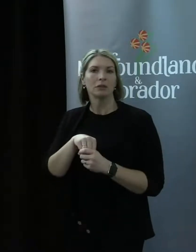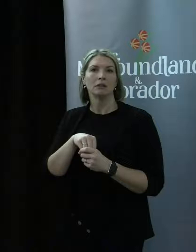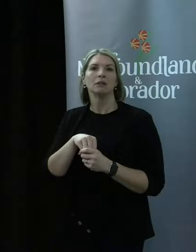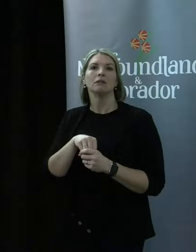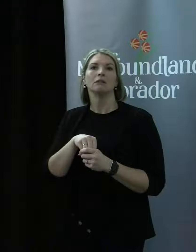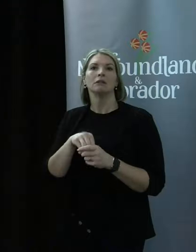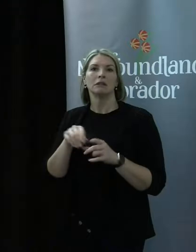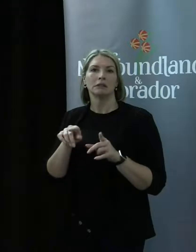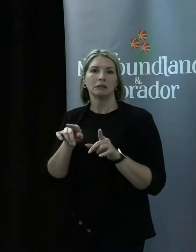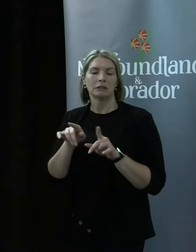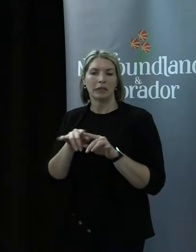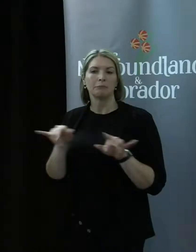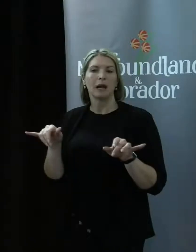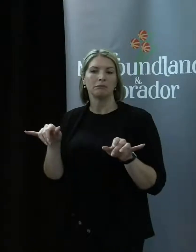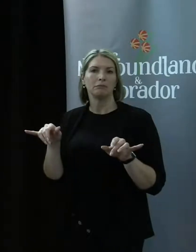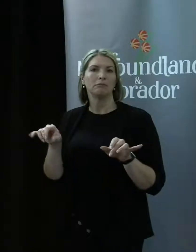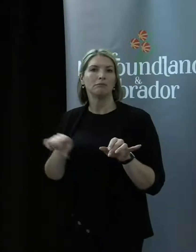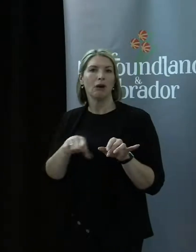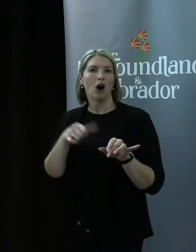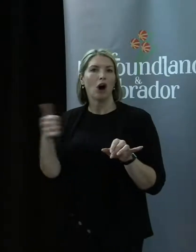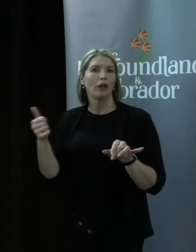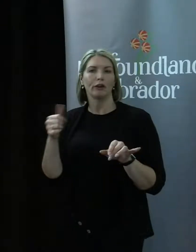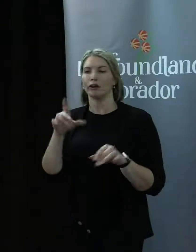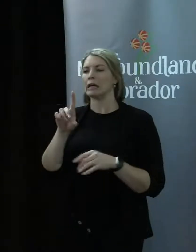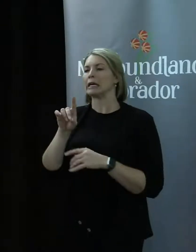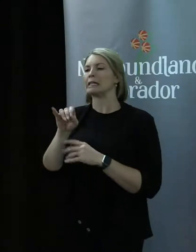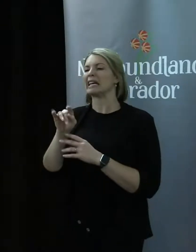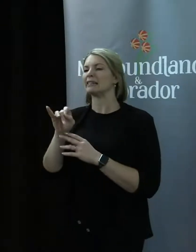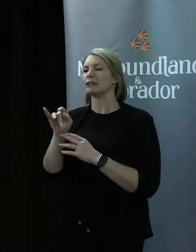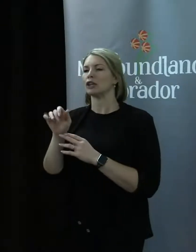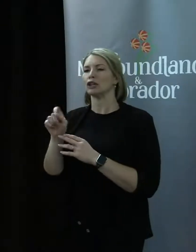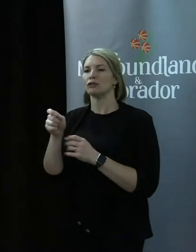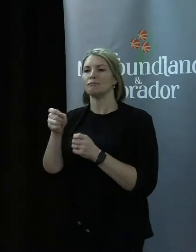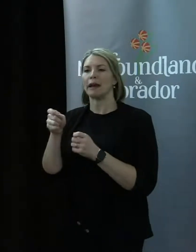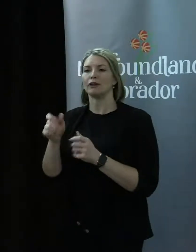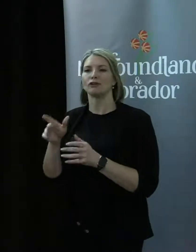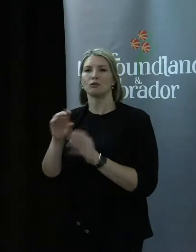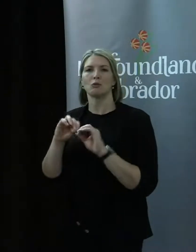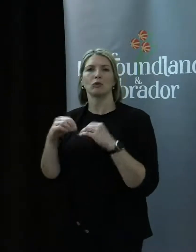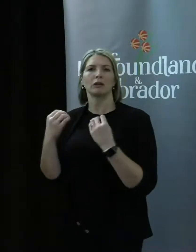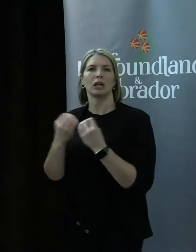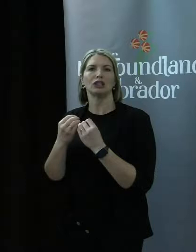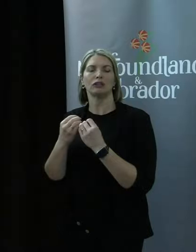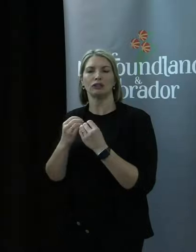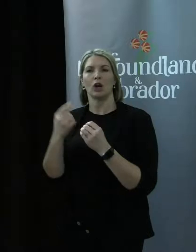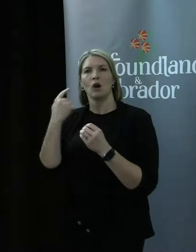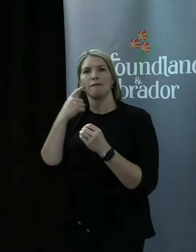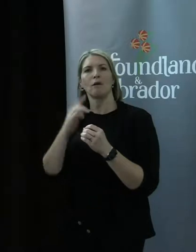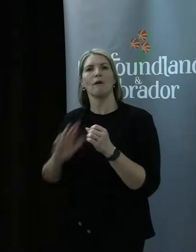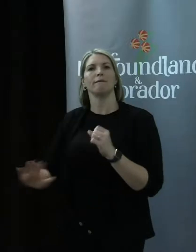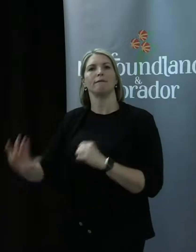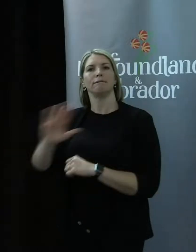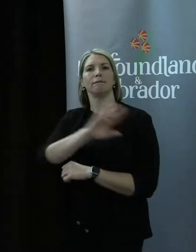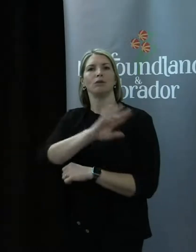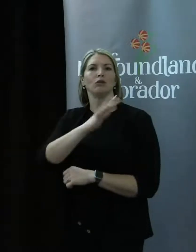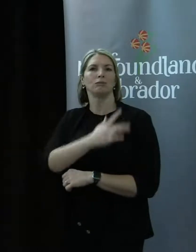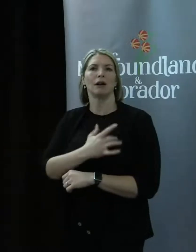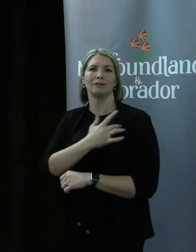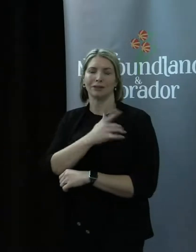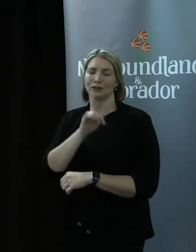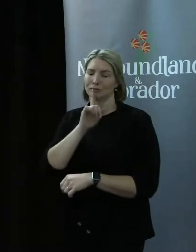the chairs of all the destination management organizations across the province. So it's a true